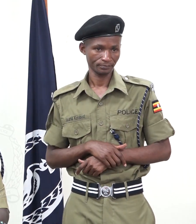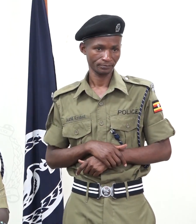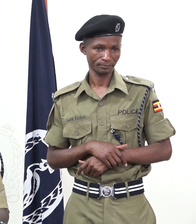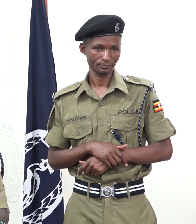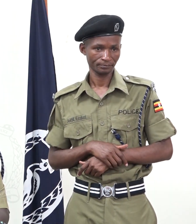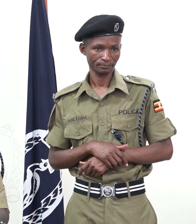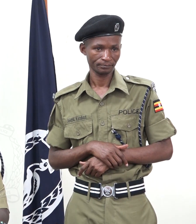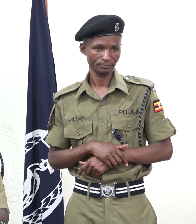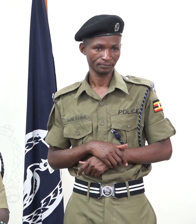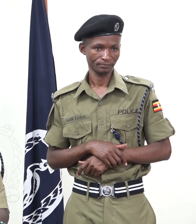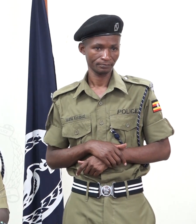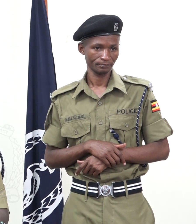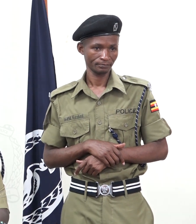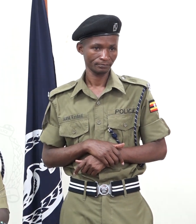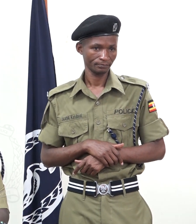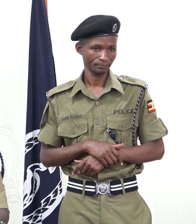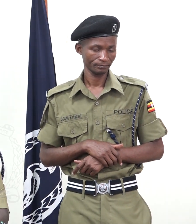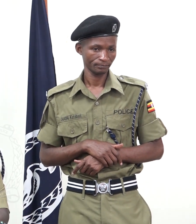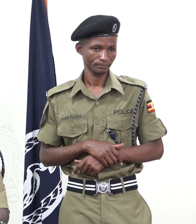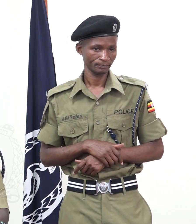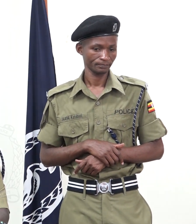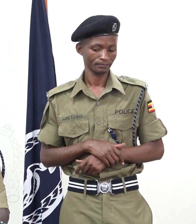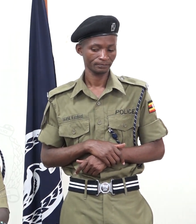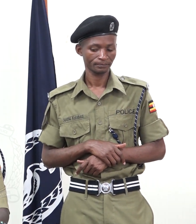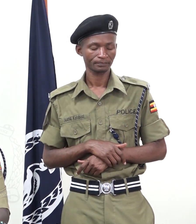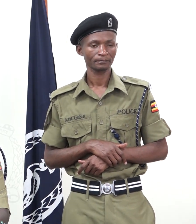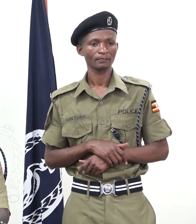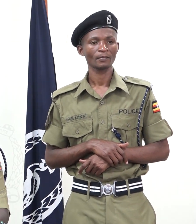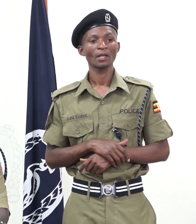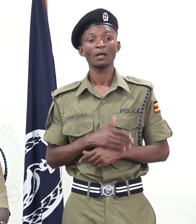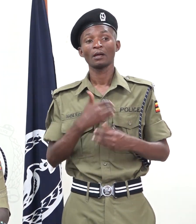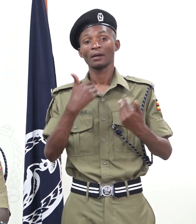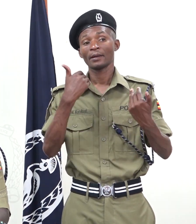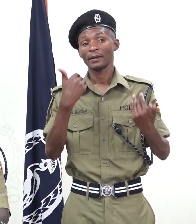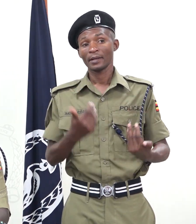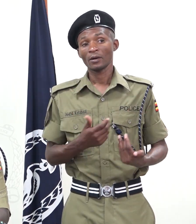to attract people to the advert. So